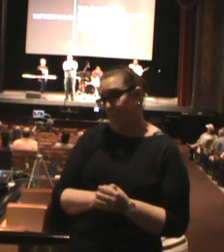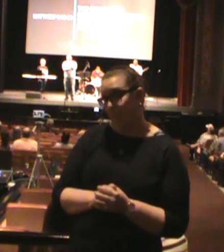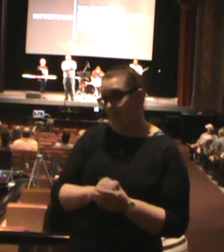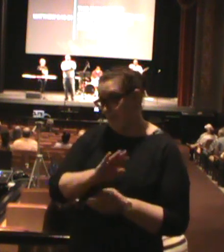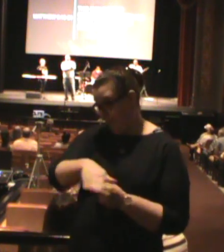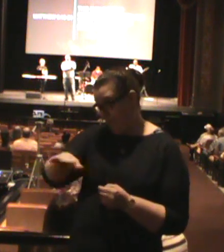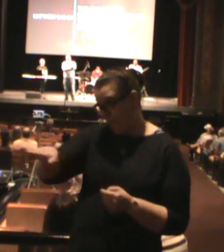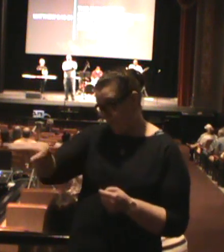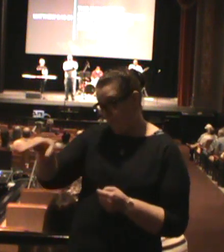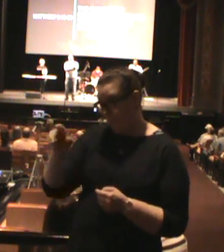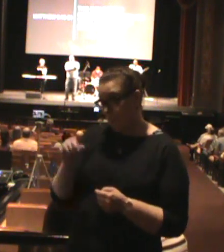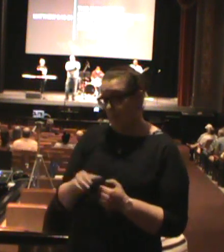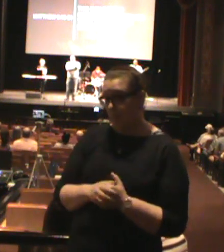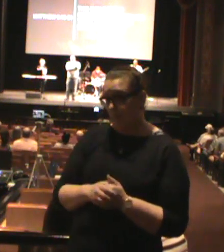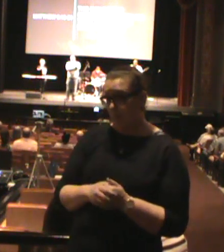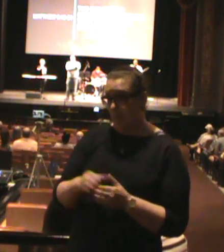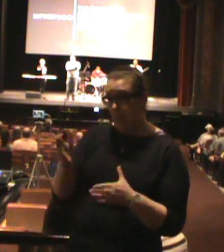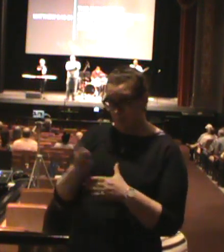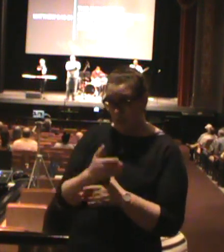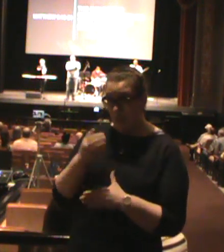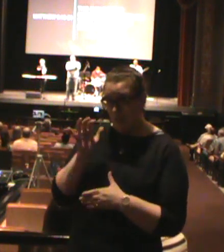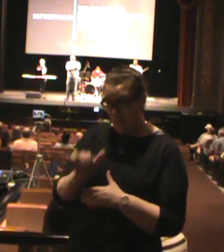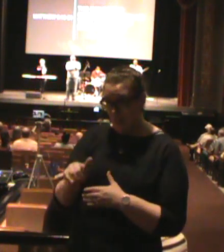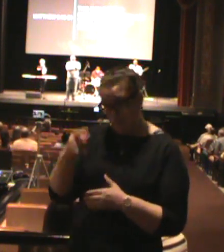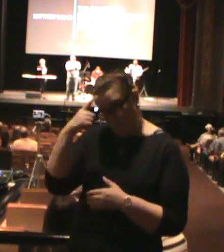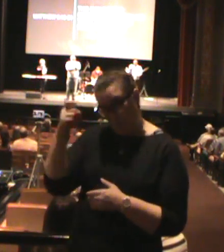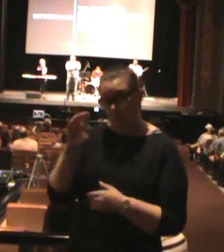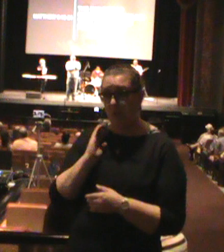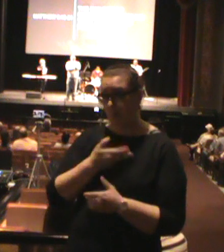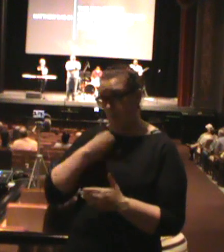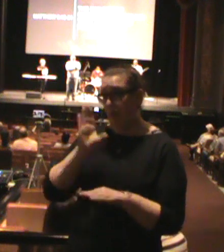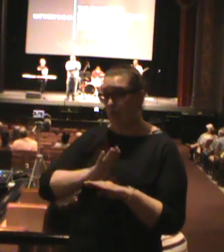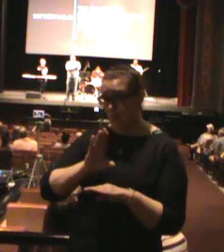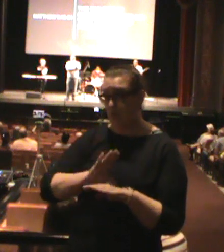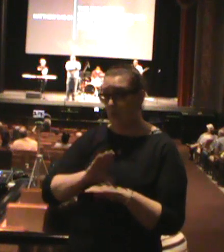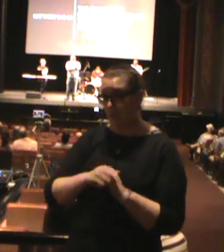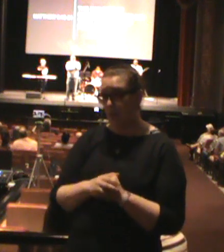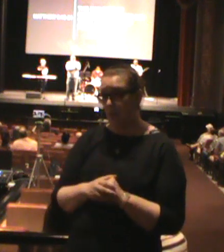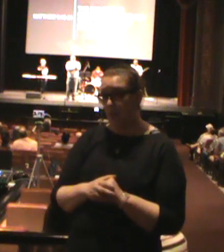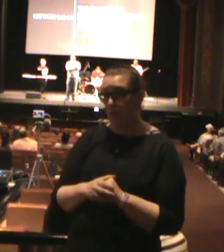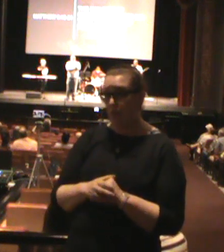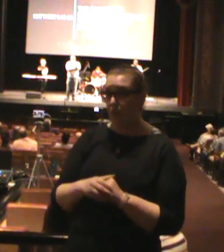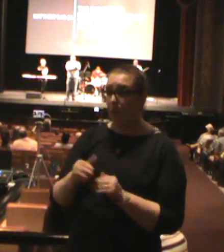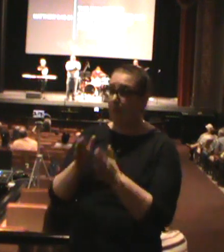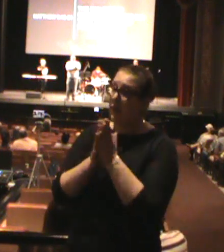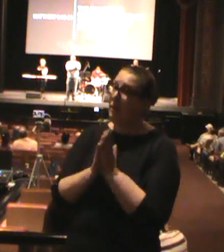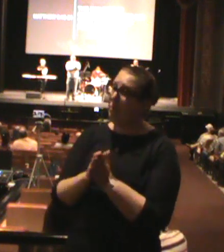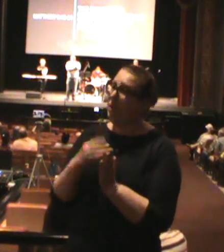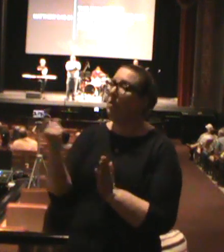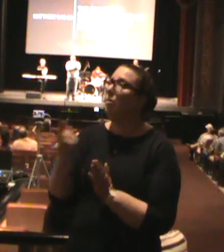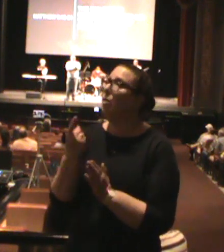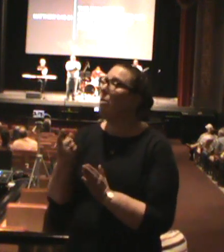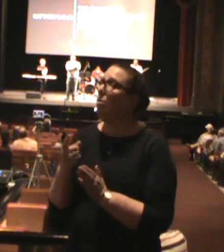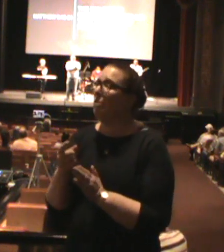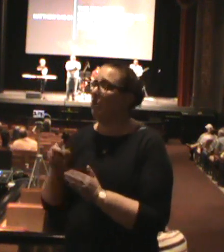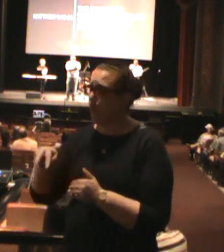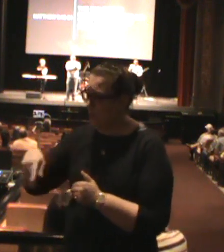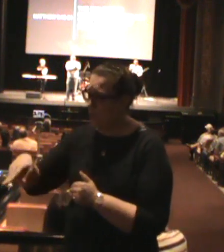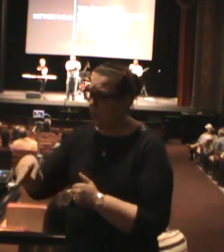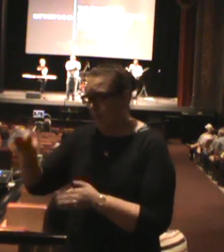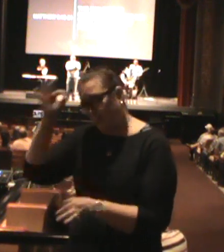I'm telling you this because we're a church that I pray will always walk by faith.